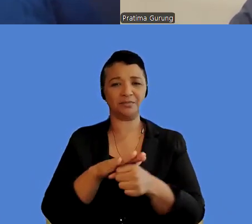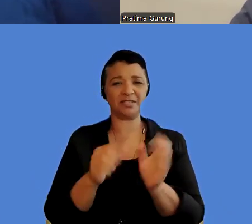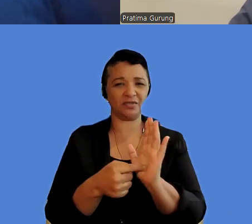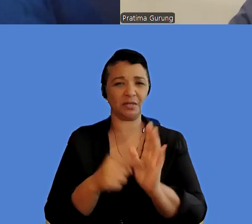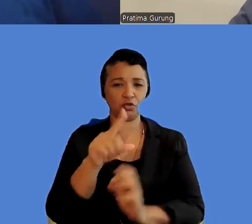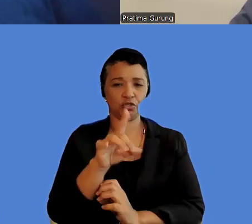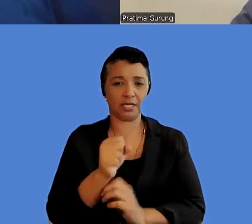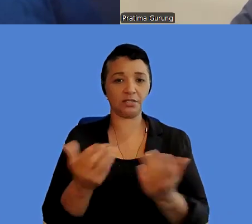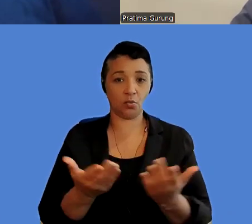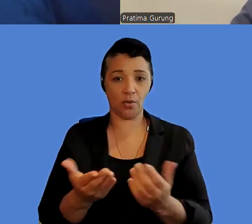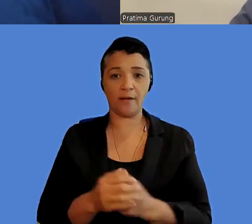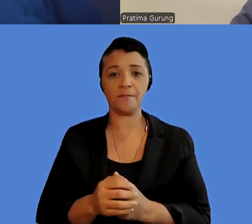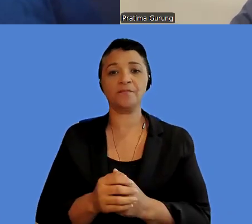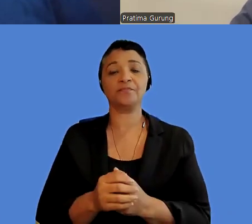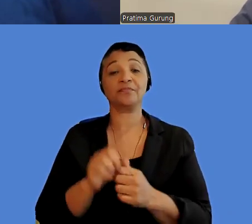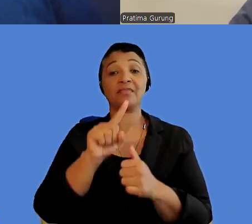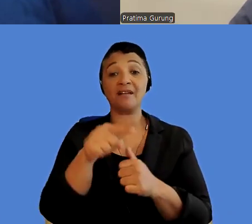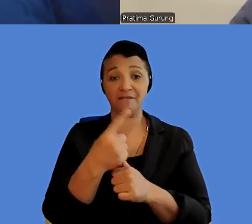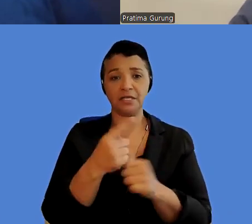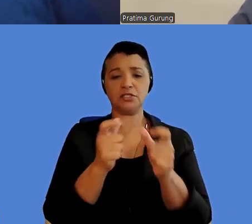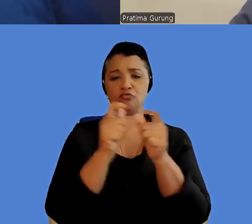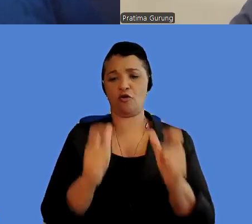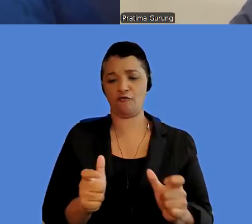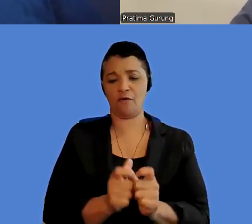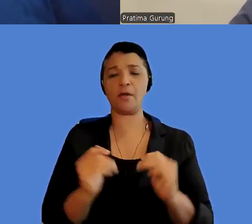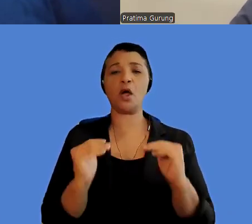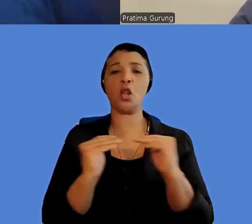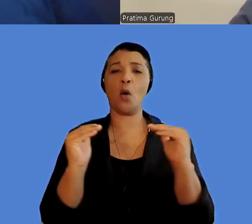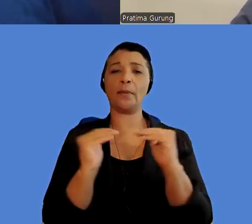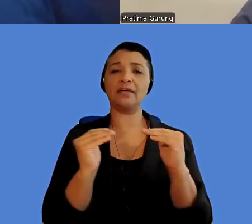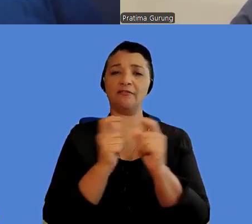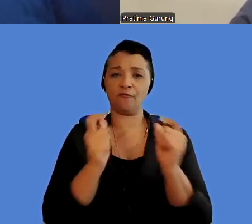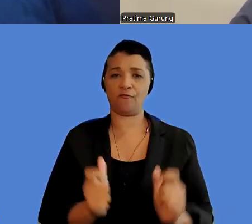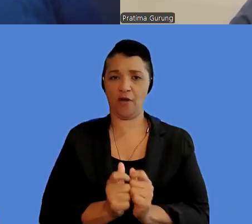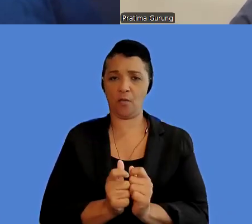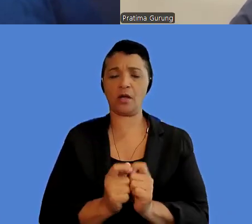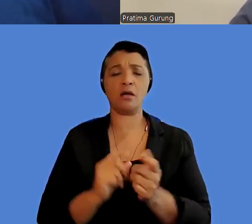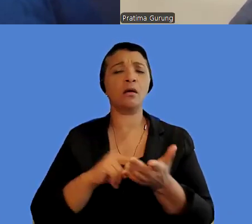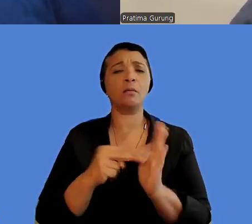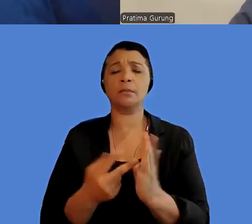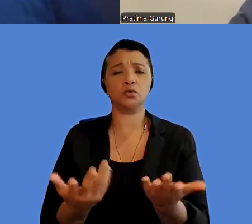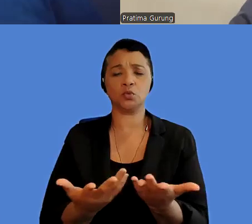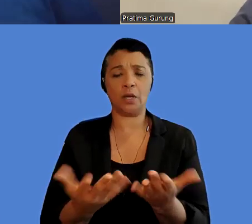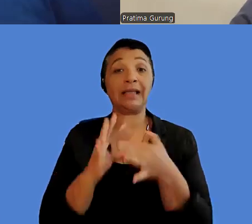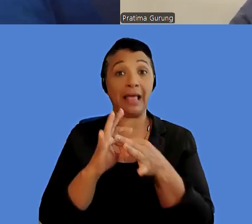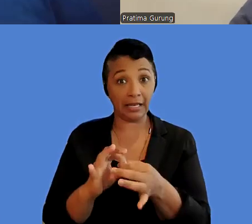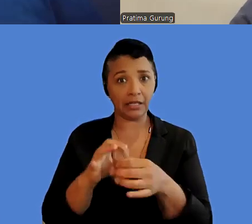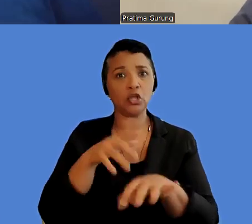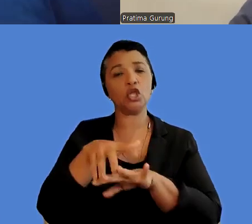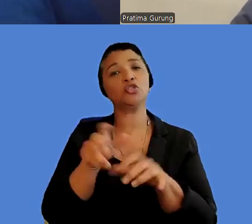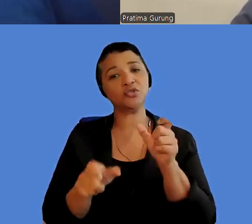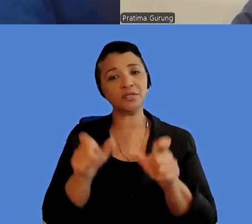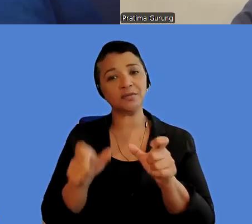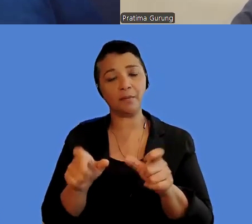first one is about the normative framework. So what does that mean when it comes to Indigenous peoples? Because most often we find